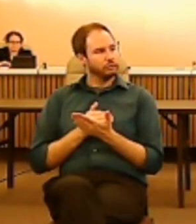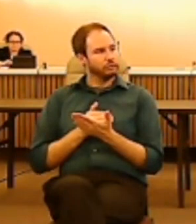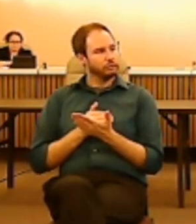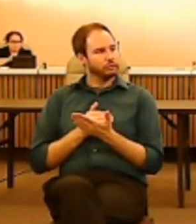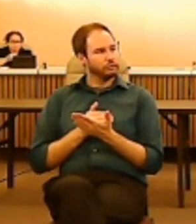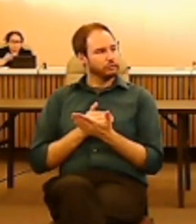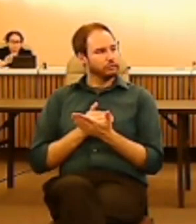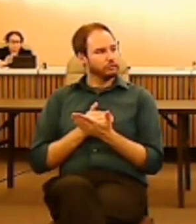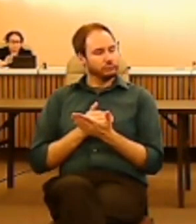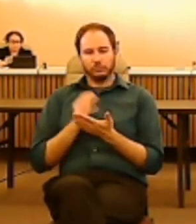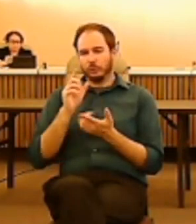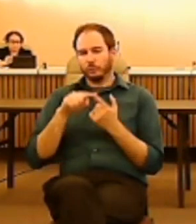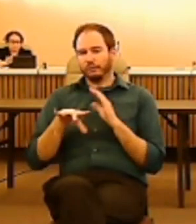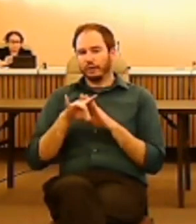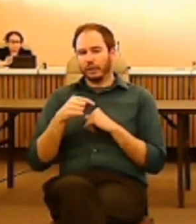Why can't I find it?